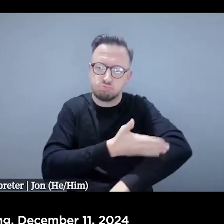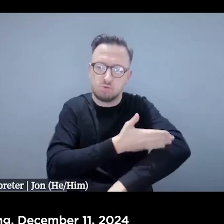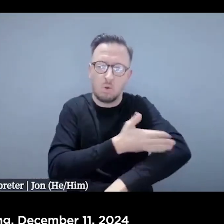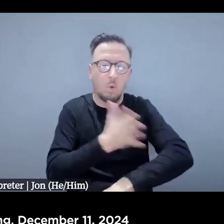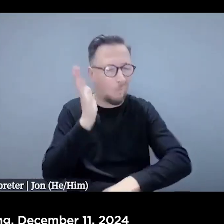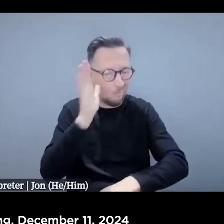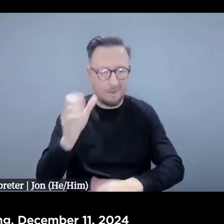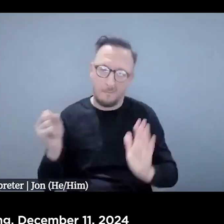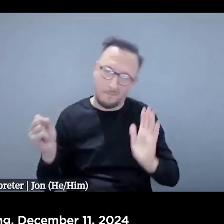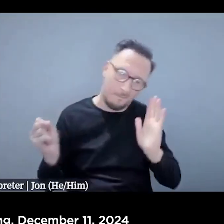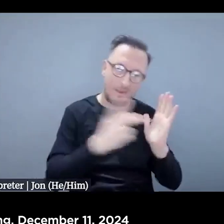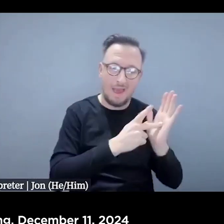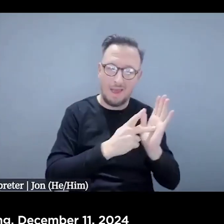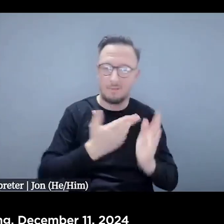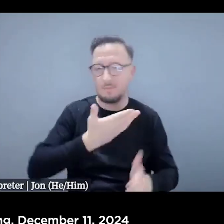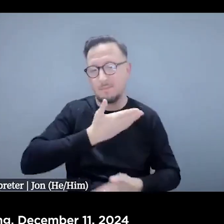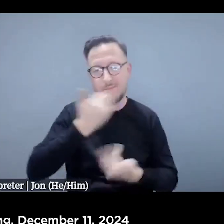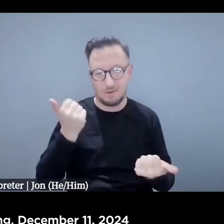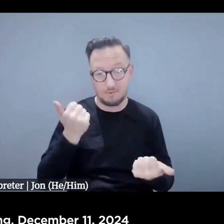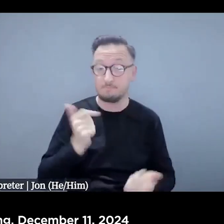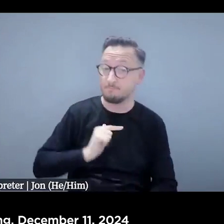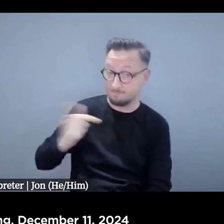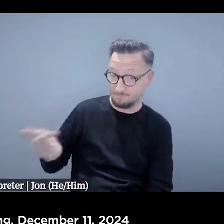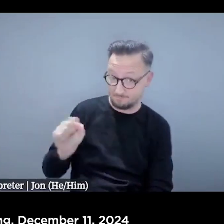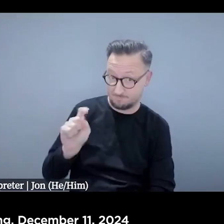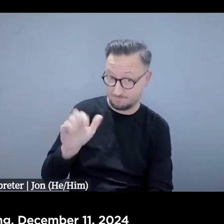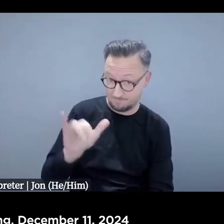back better. Turn it back over to Stacy.